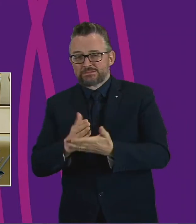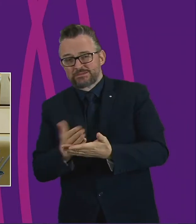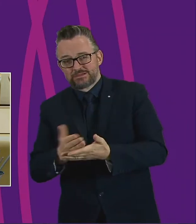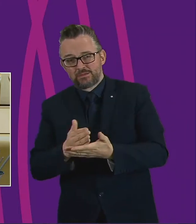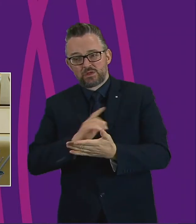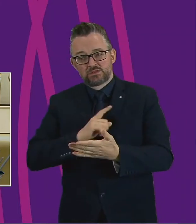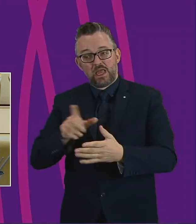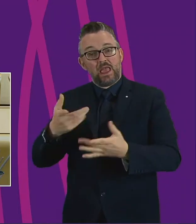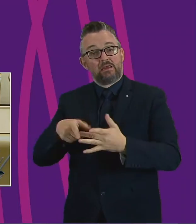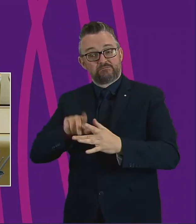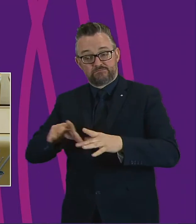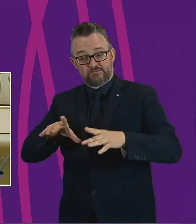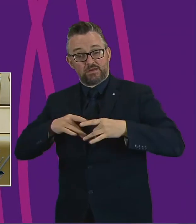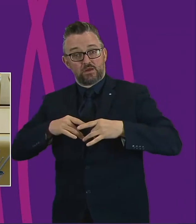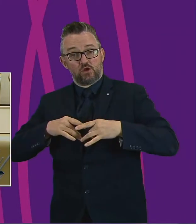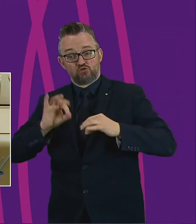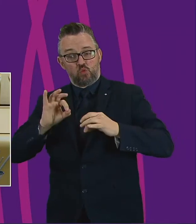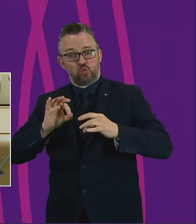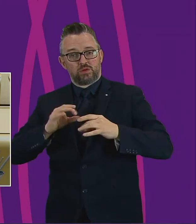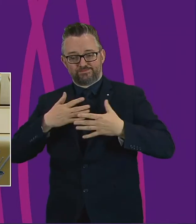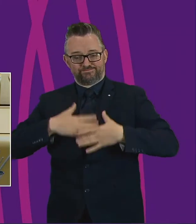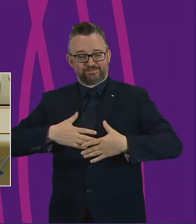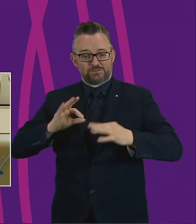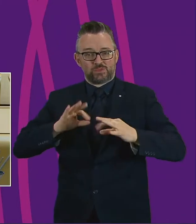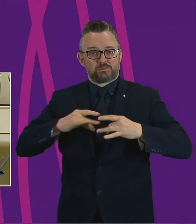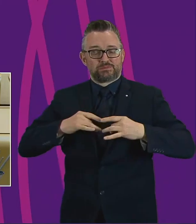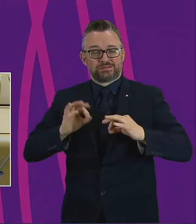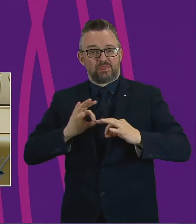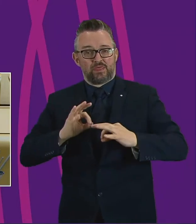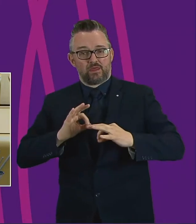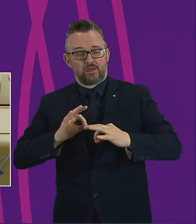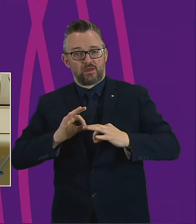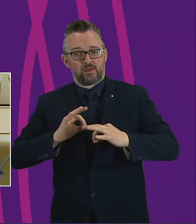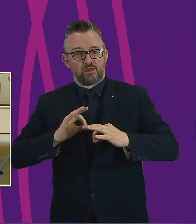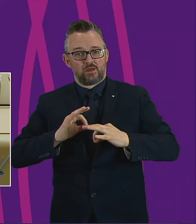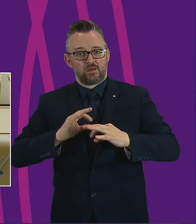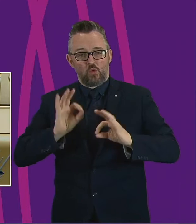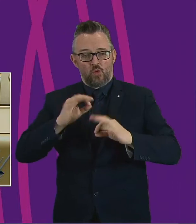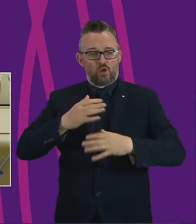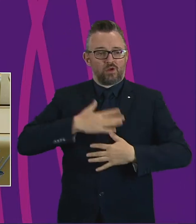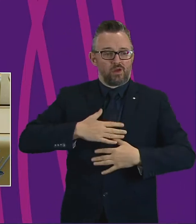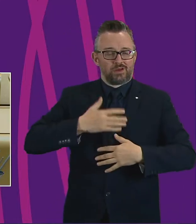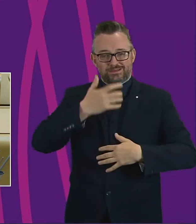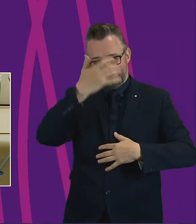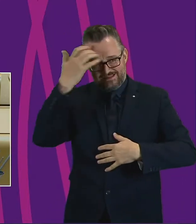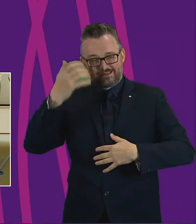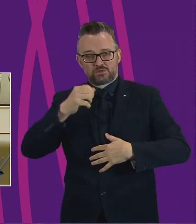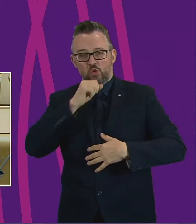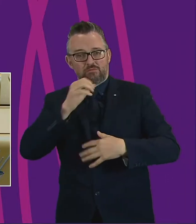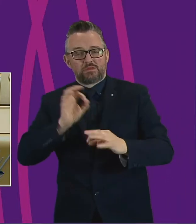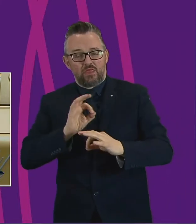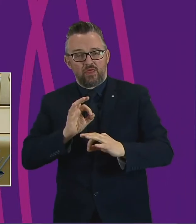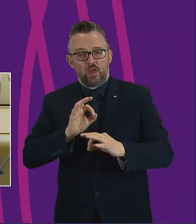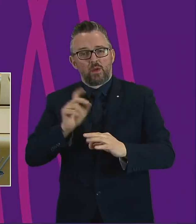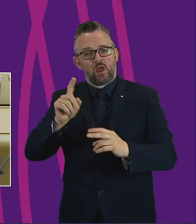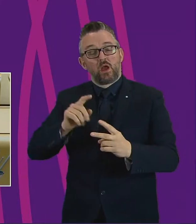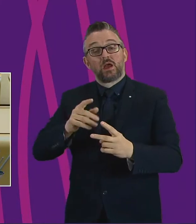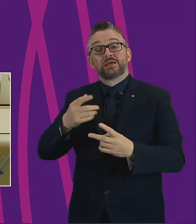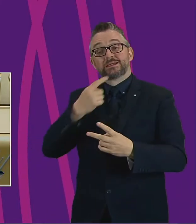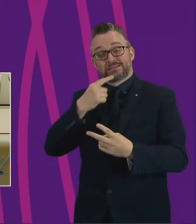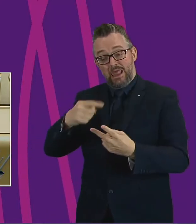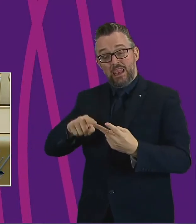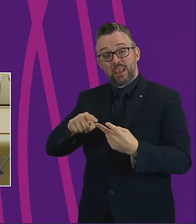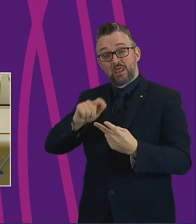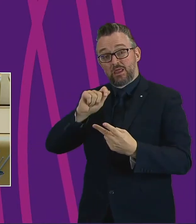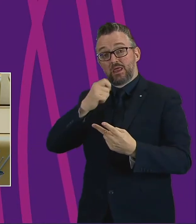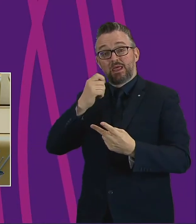people. It is reliable to a degree. What it tells you, though, is whether or not the individual